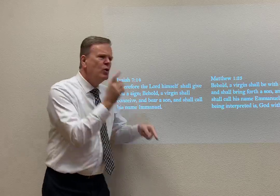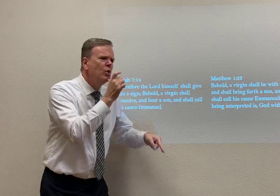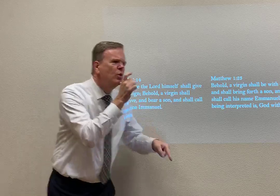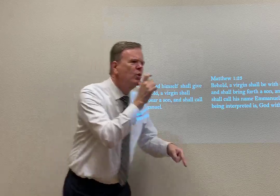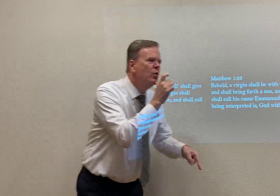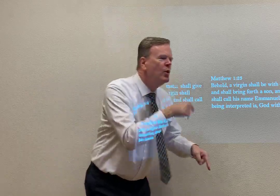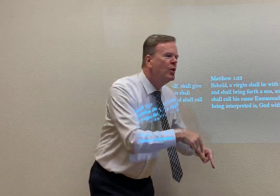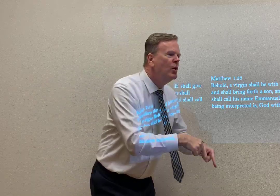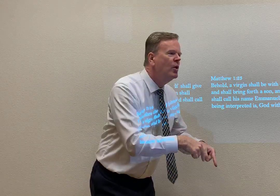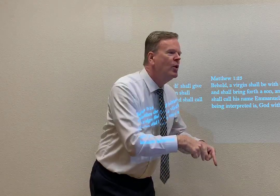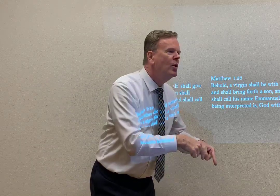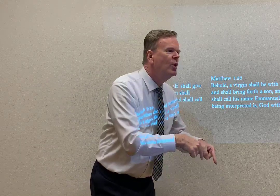Who is that son?